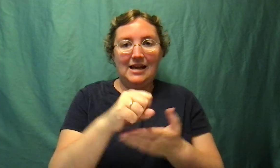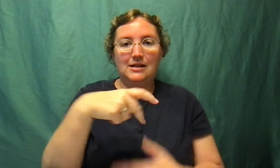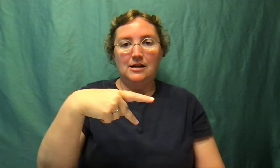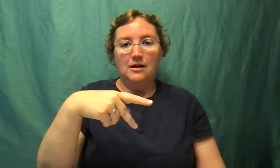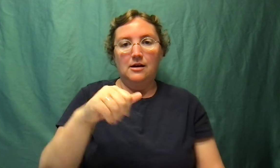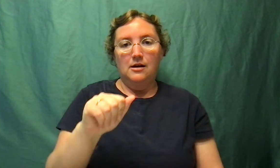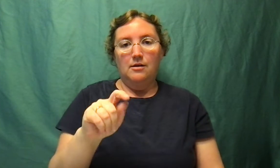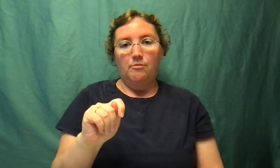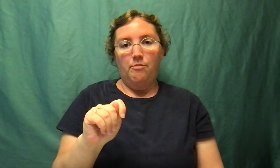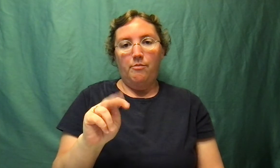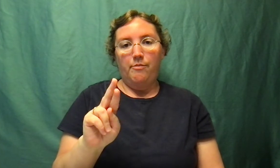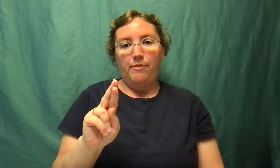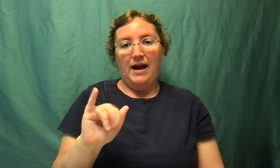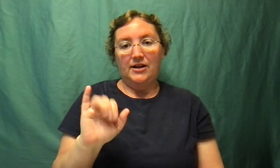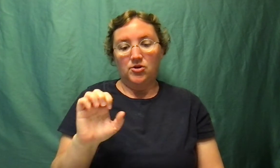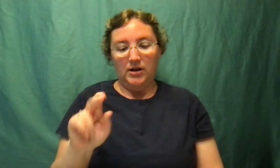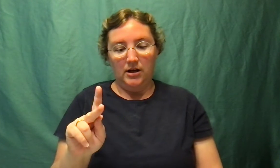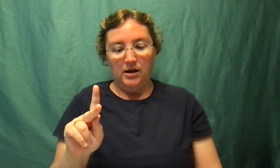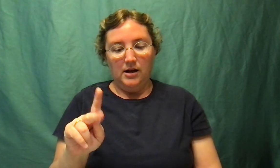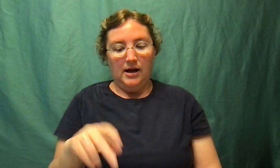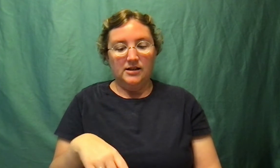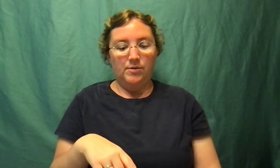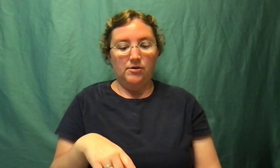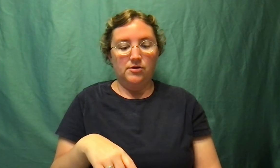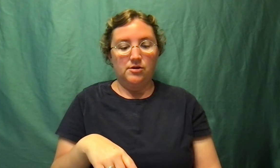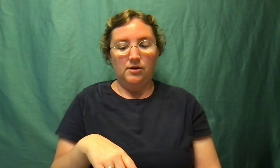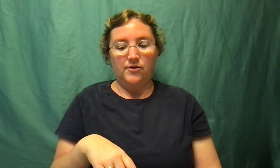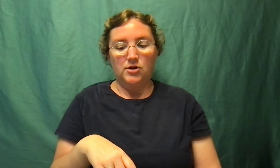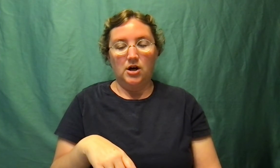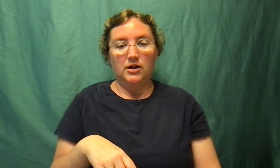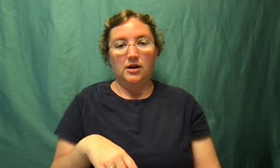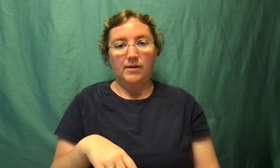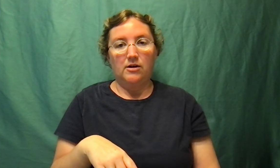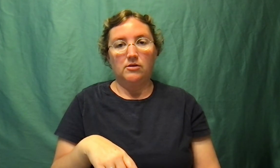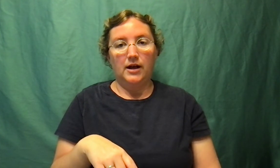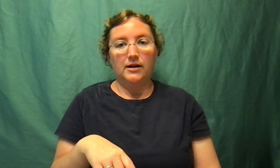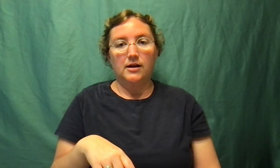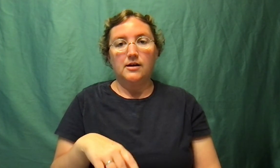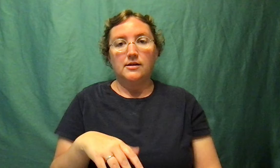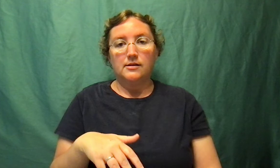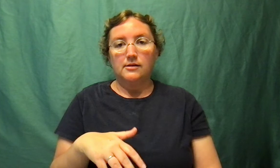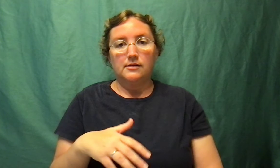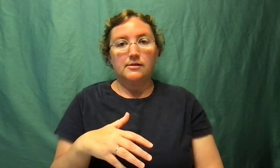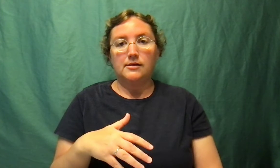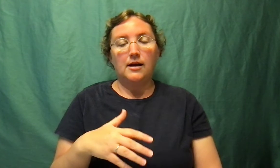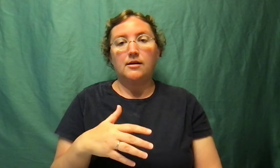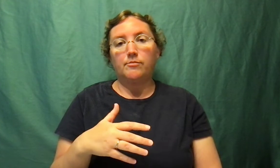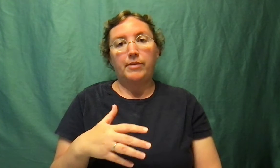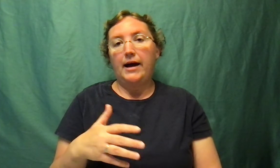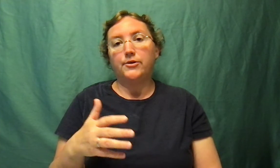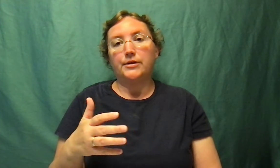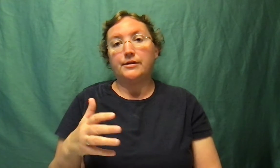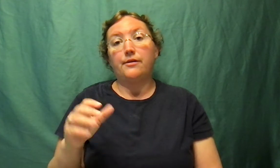Saint Patrick, as opposed to if you're talking about like St. Patrick's